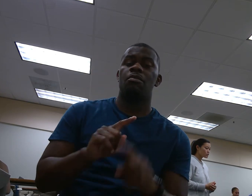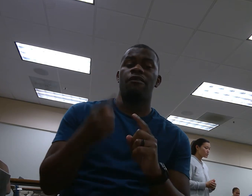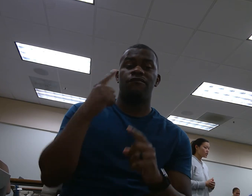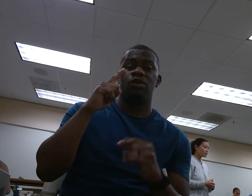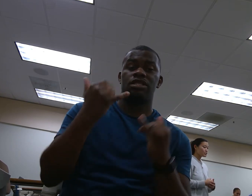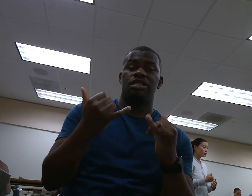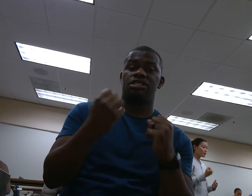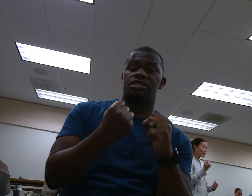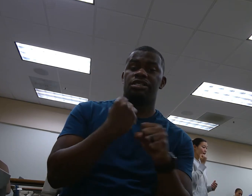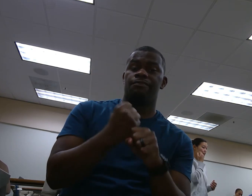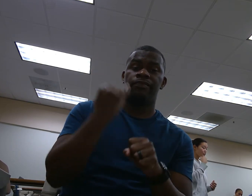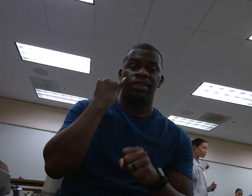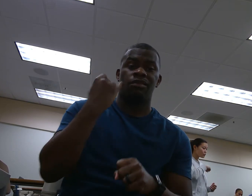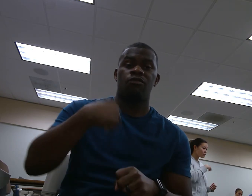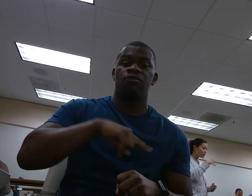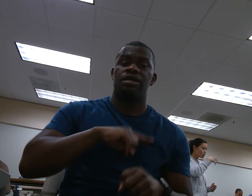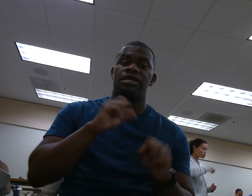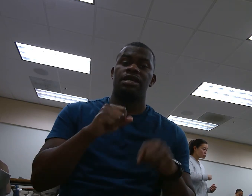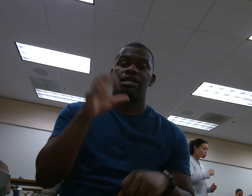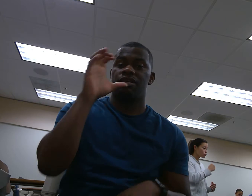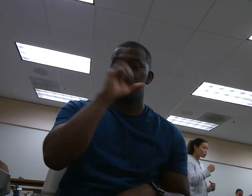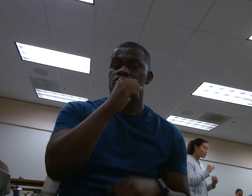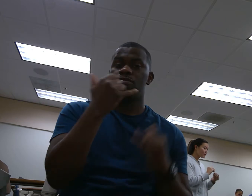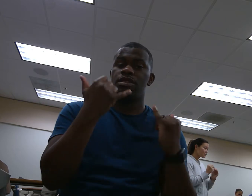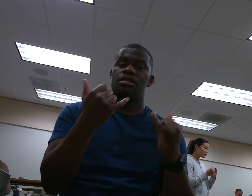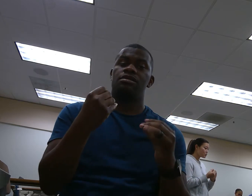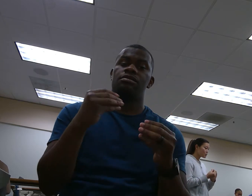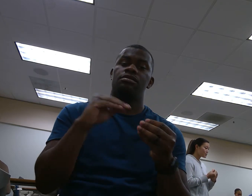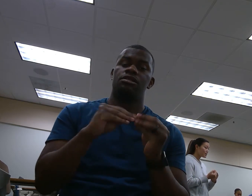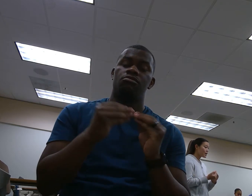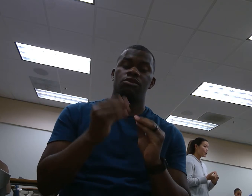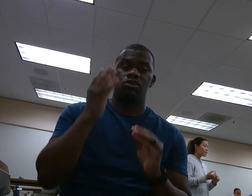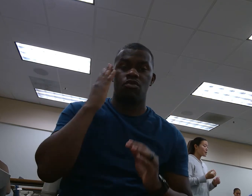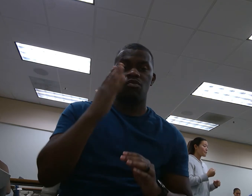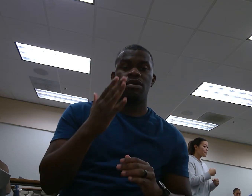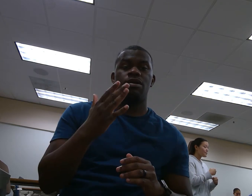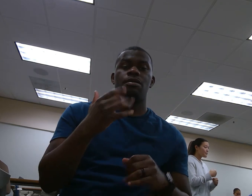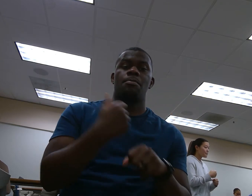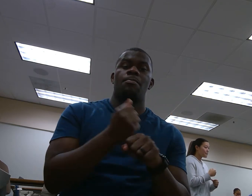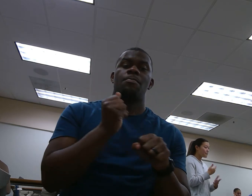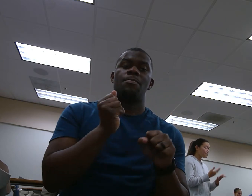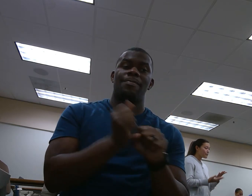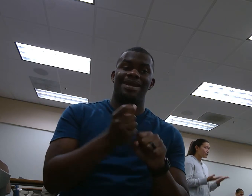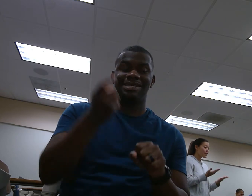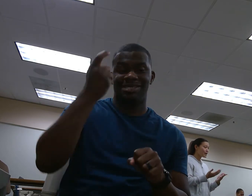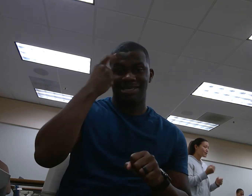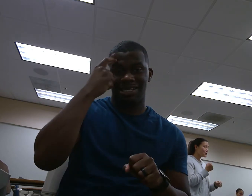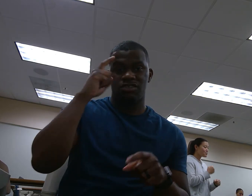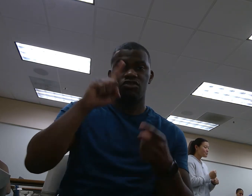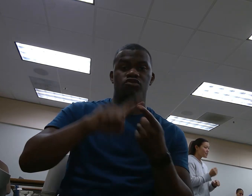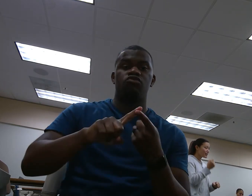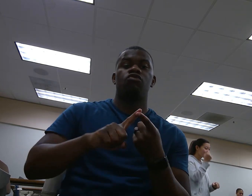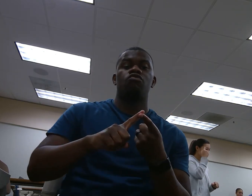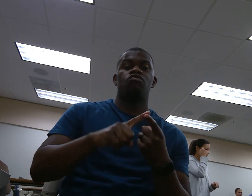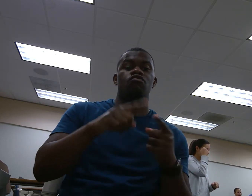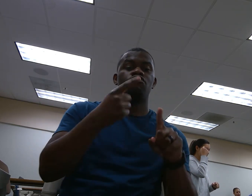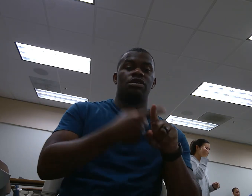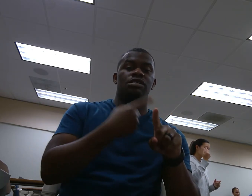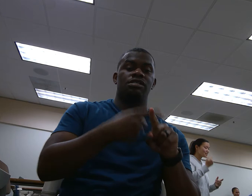these numbers, it actually might make sense to rent a house. And of course, this analysis completely